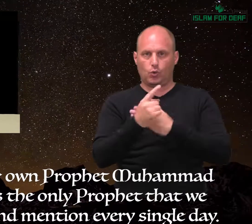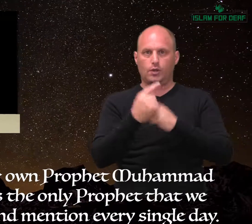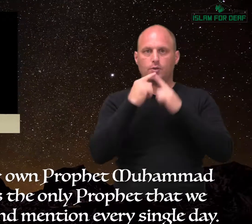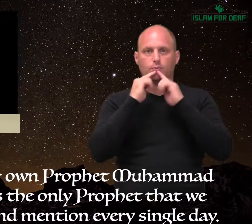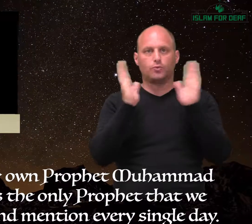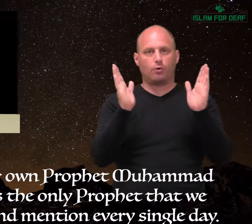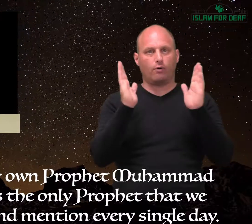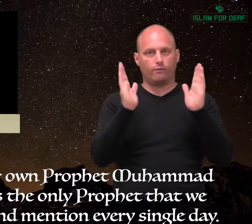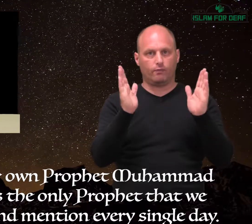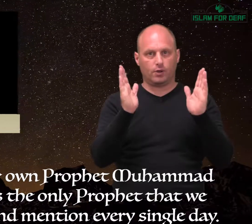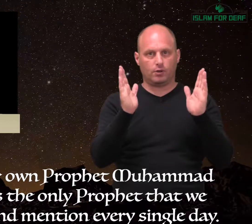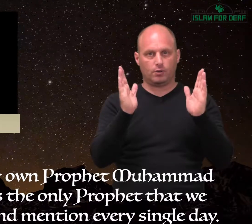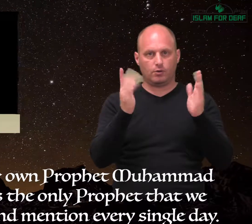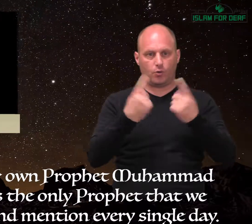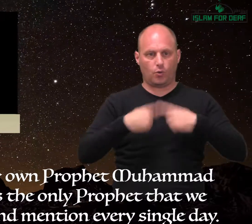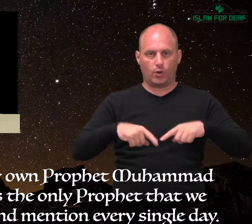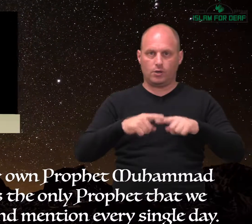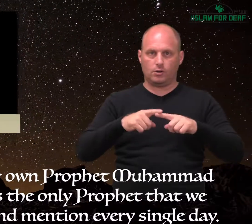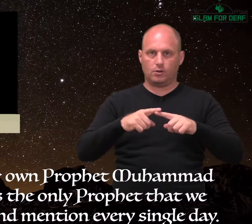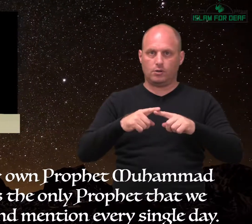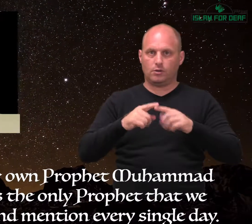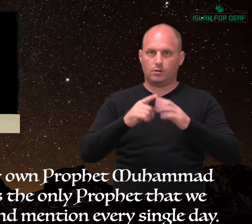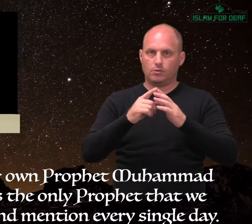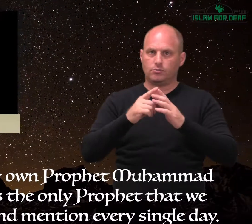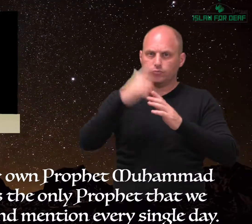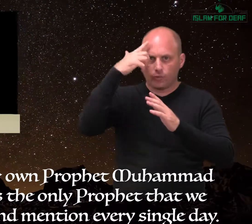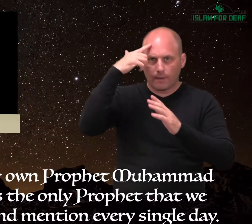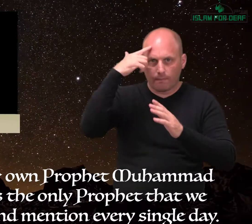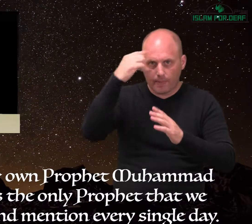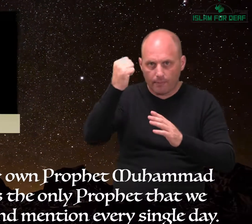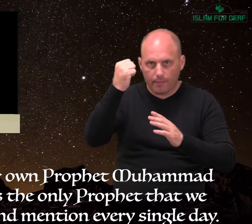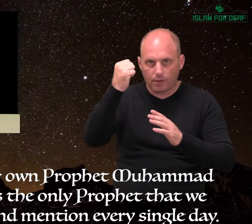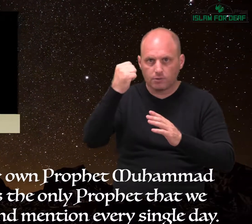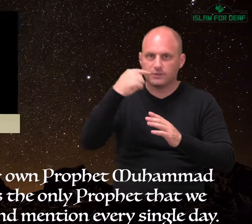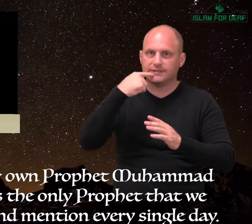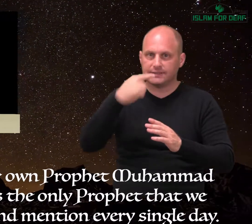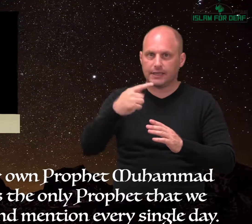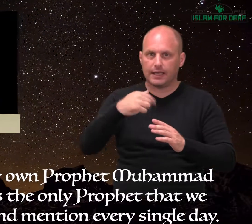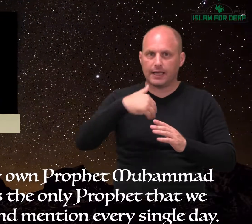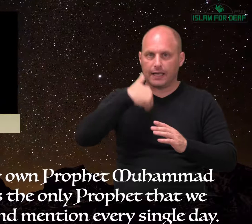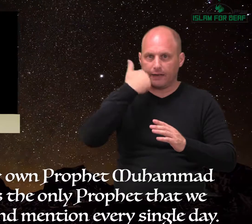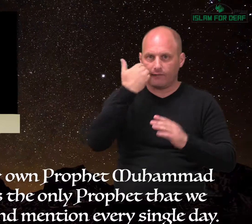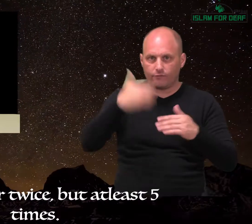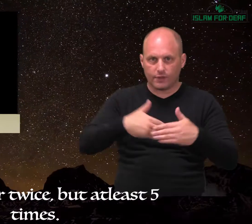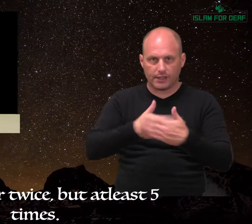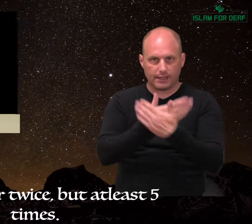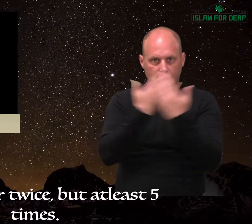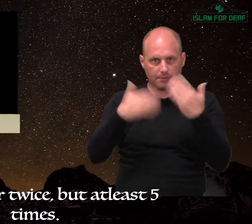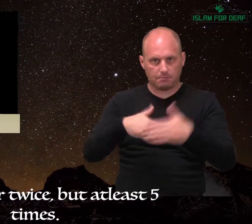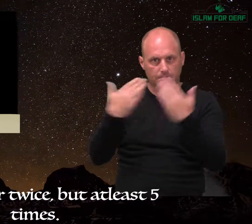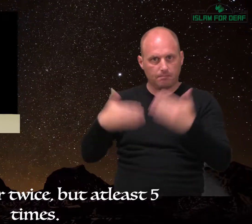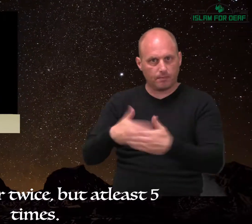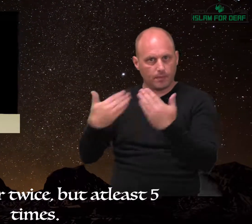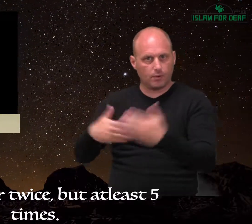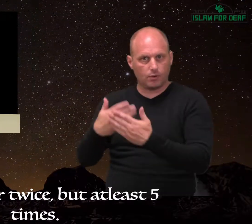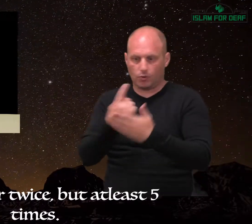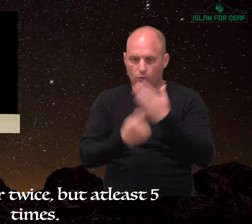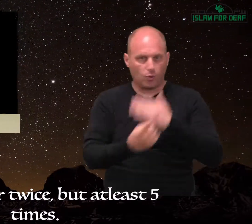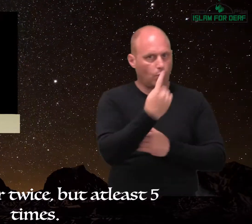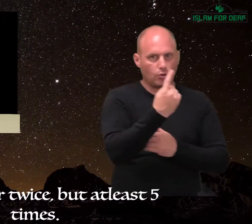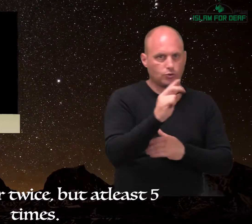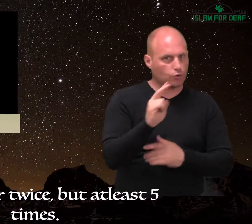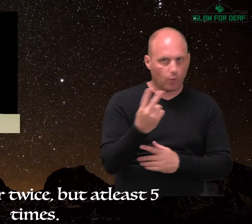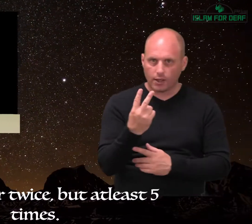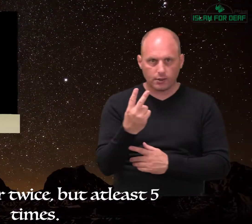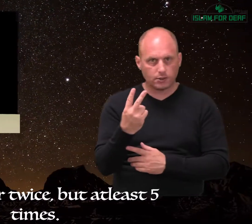that we have to remember and we have to mention every single day. Not only once or twice,